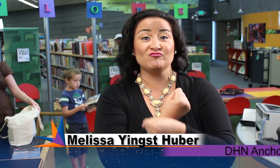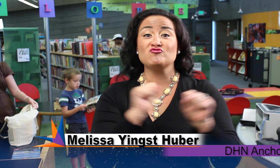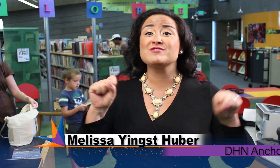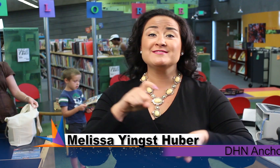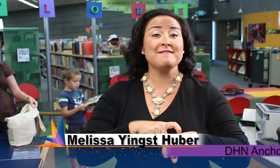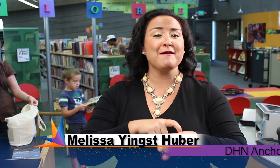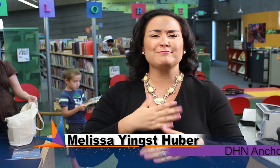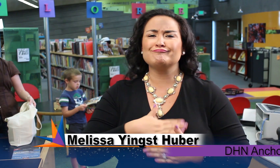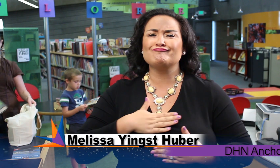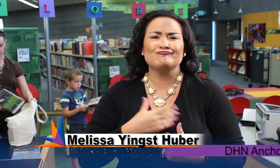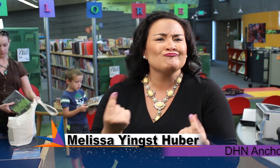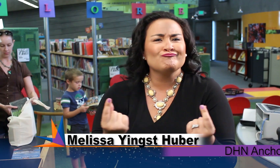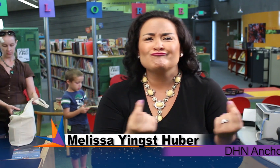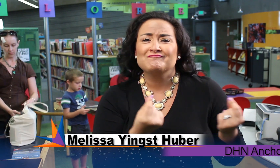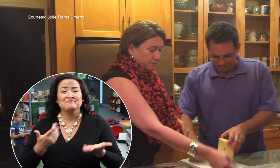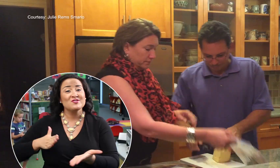her free time cooking with her husband,